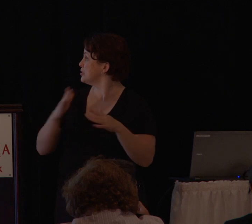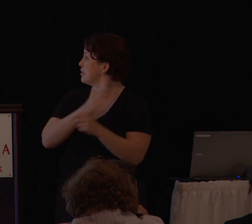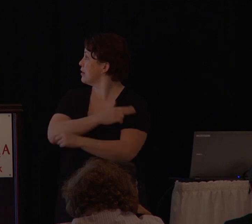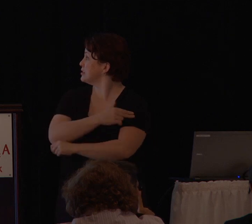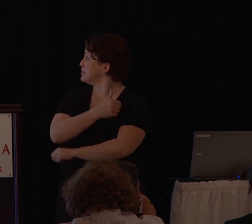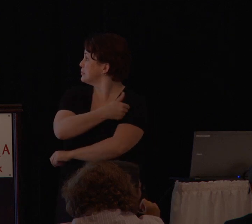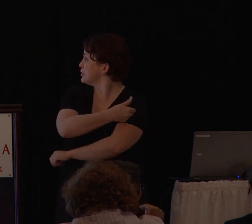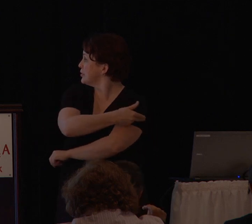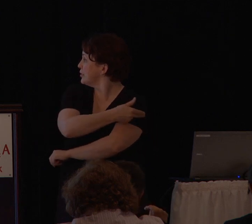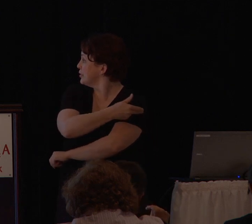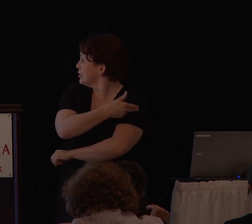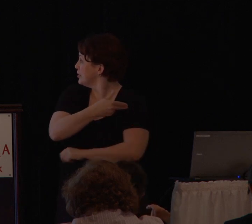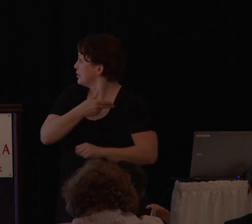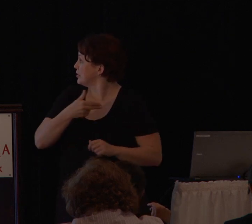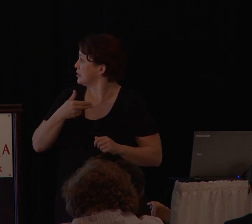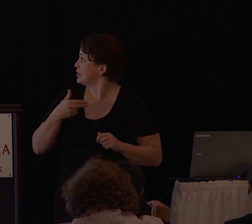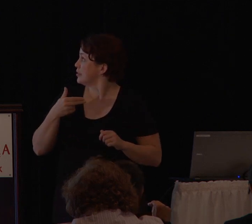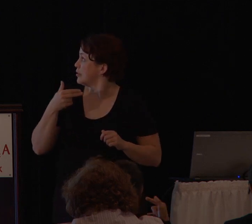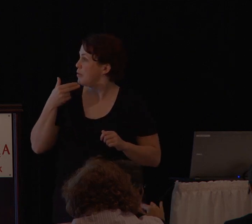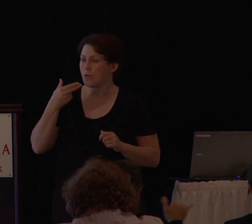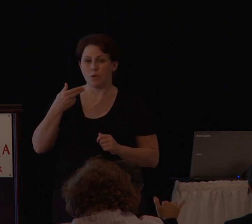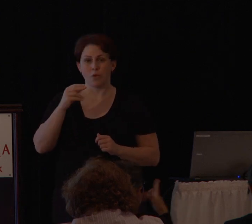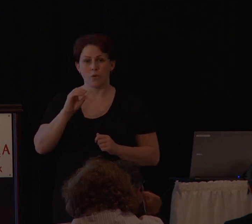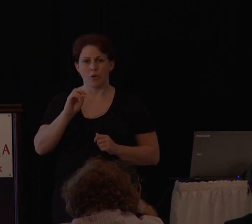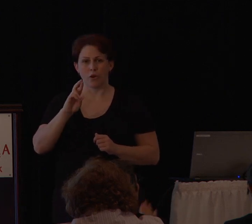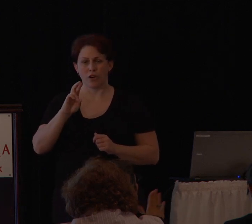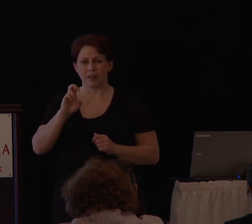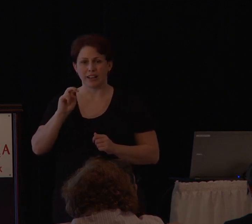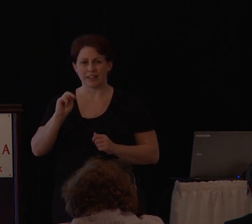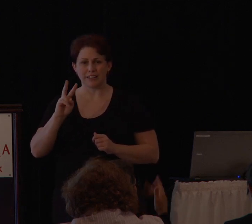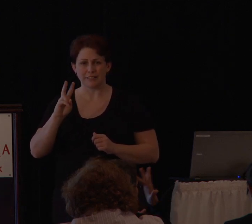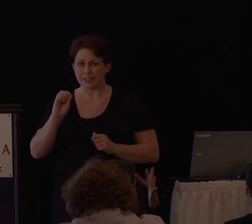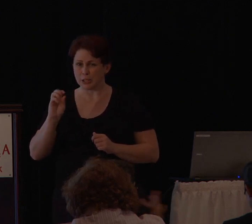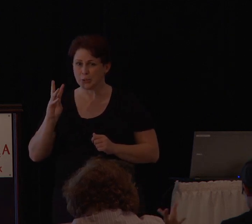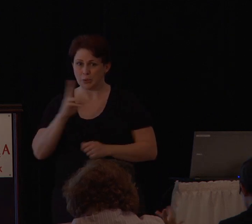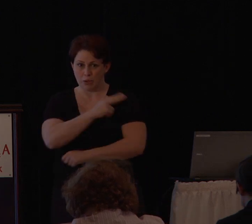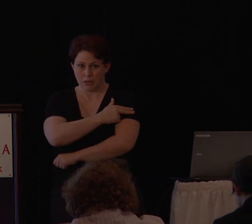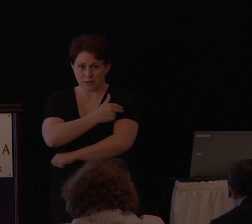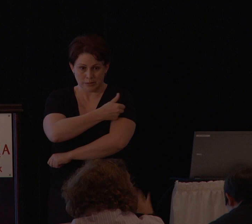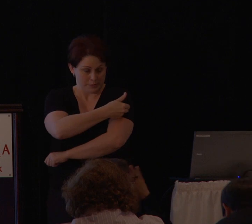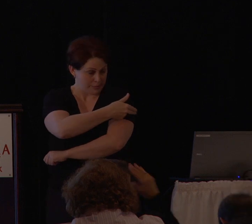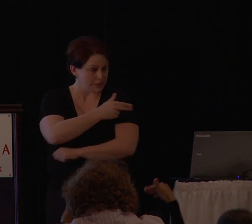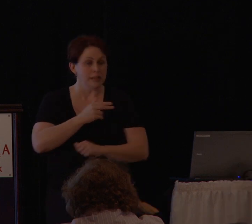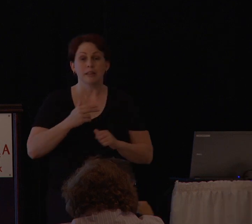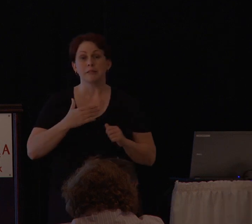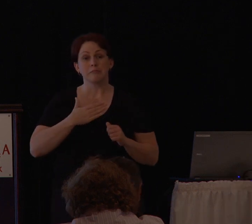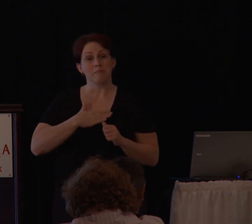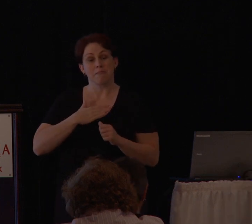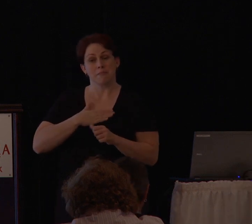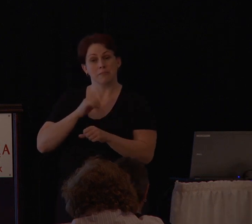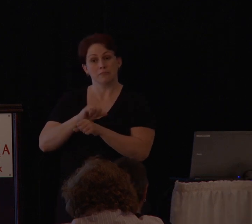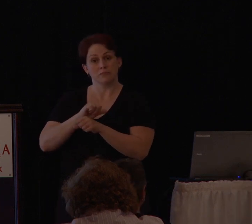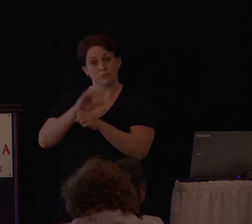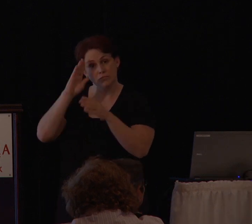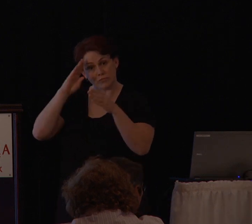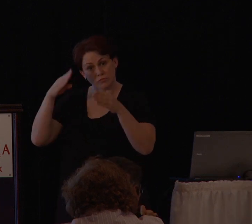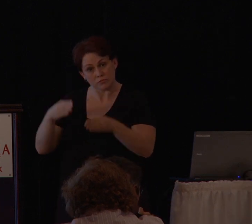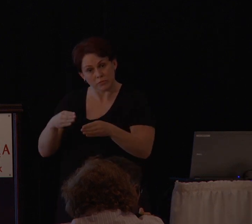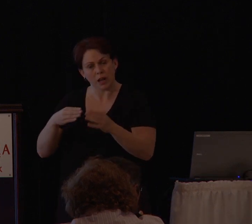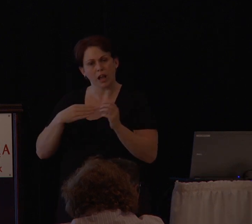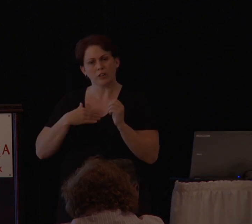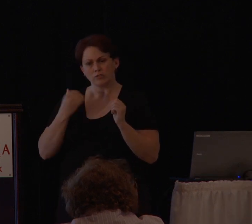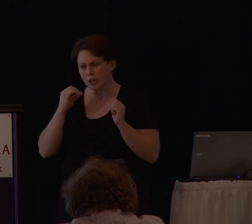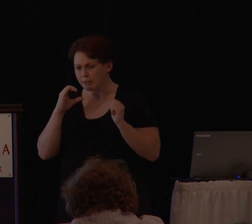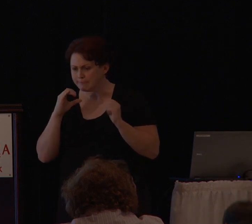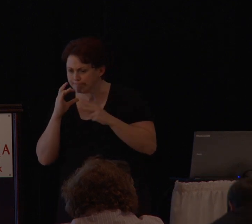we focus on children with disabilities. And my job is to help find better ways to